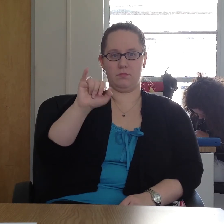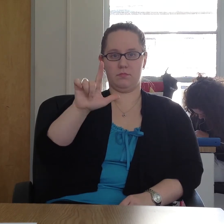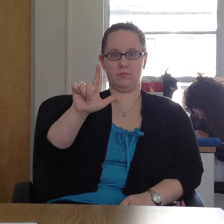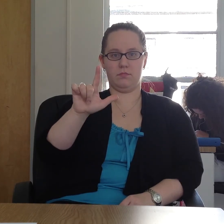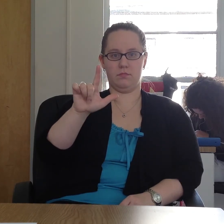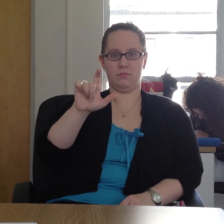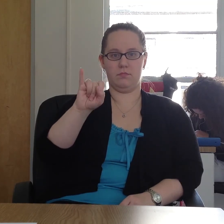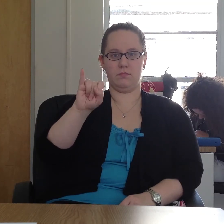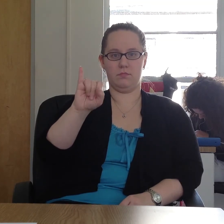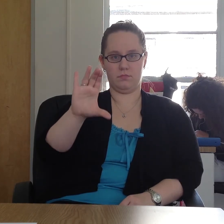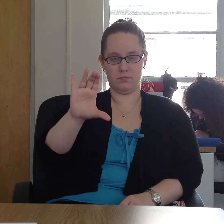MESOPHILIC.